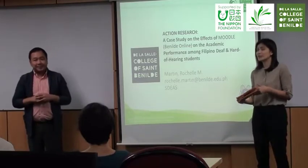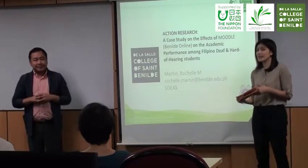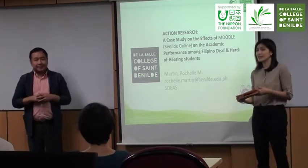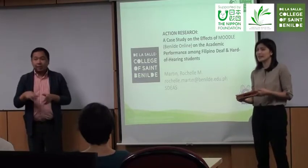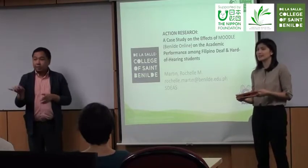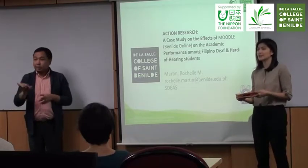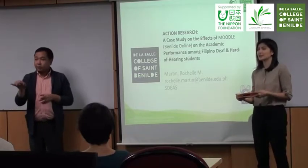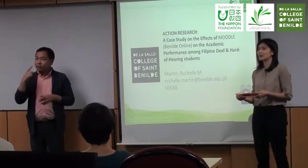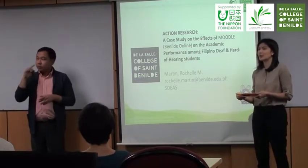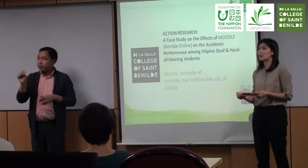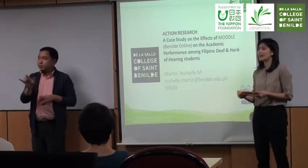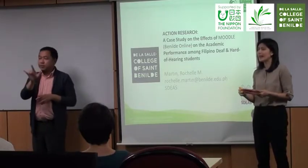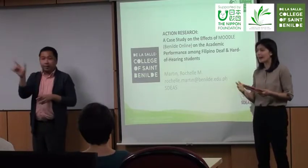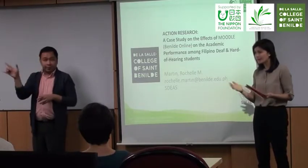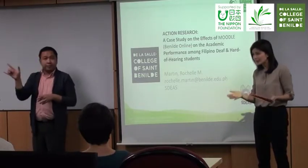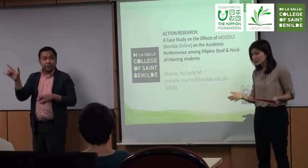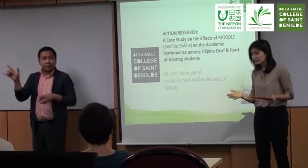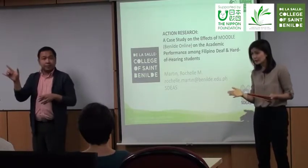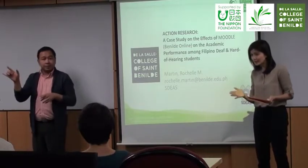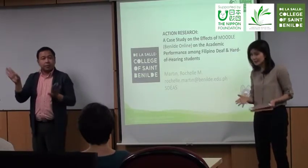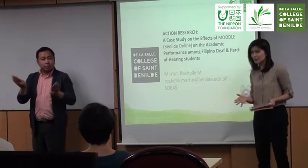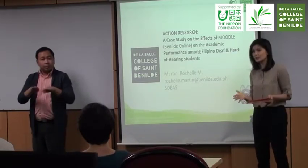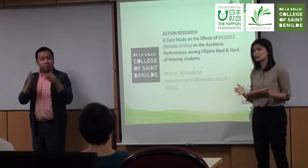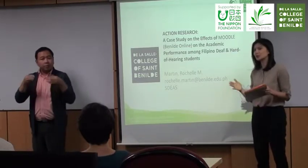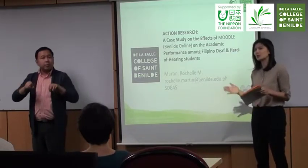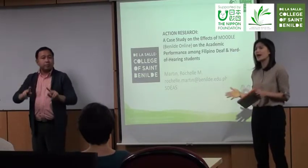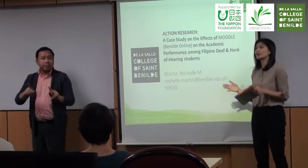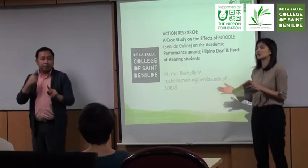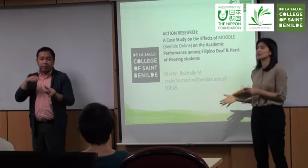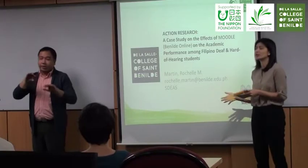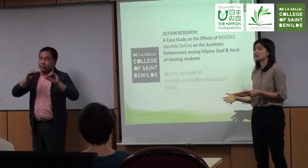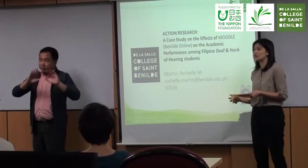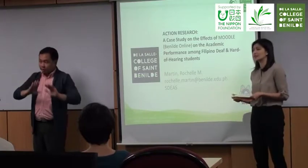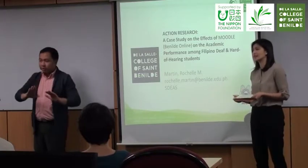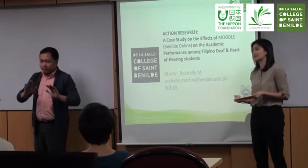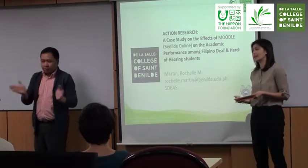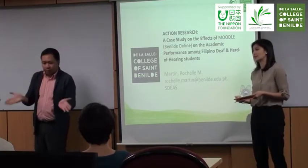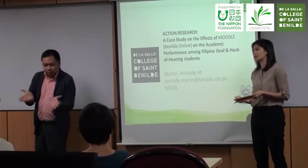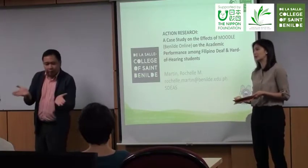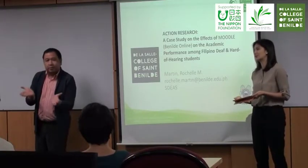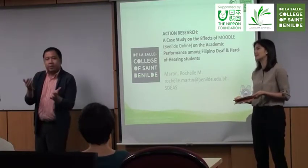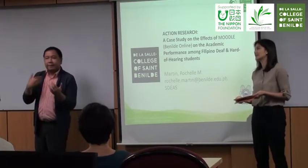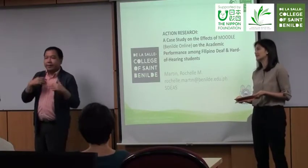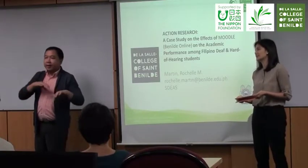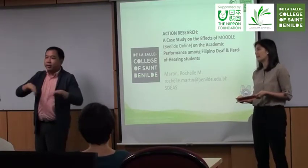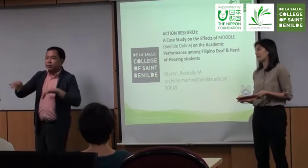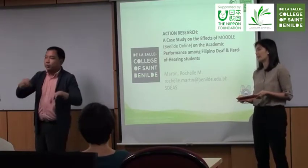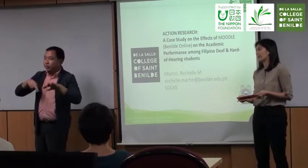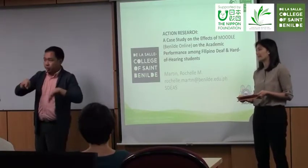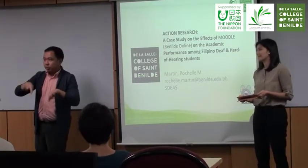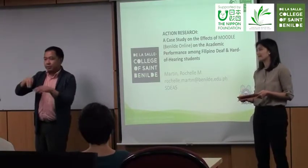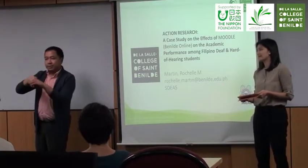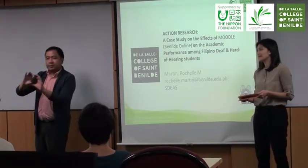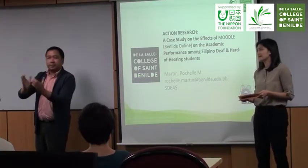Also to STEAS for opening avenues for teachers to do action research inside the classrooms.